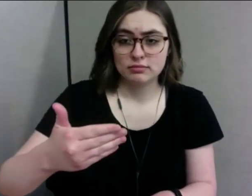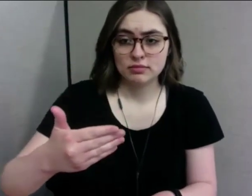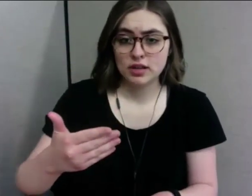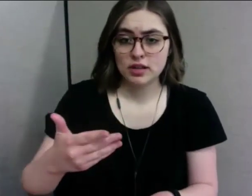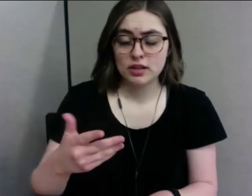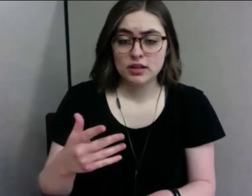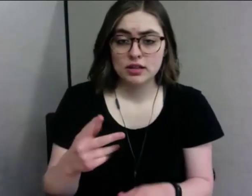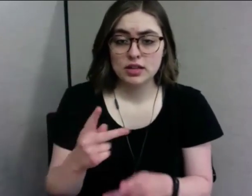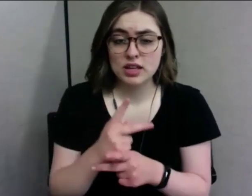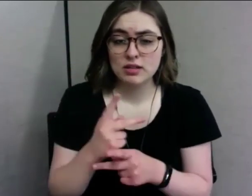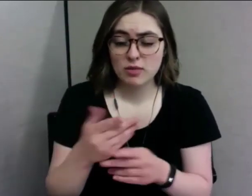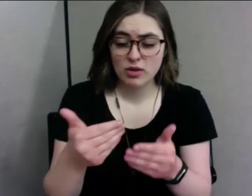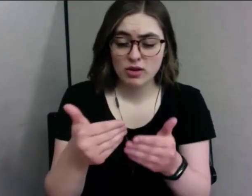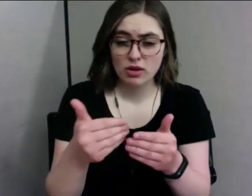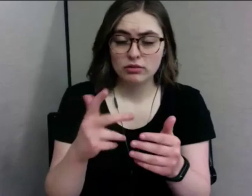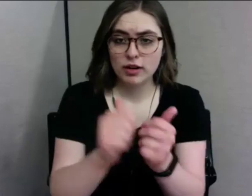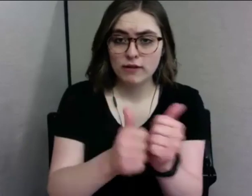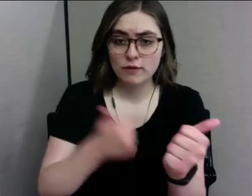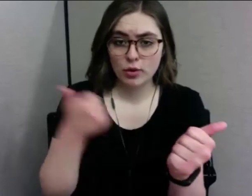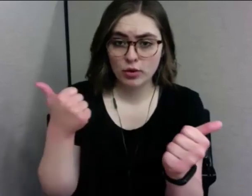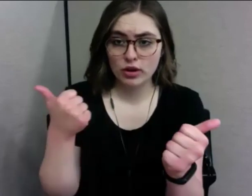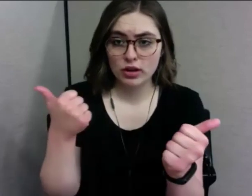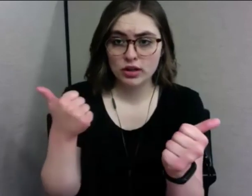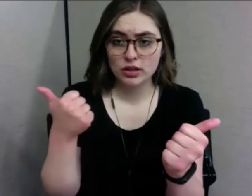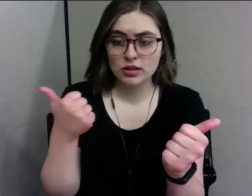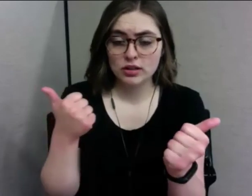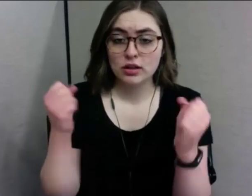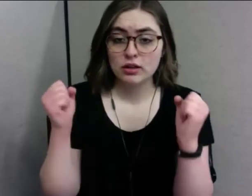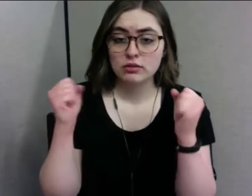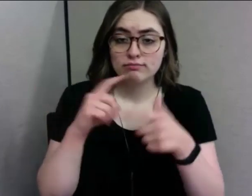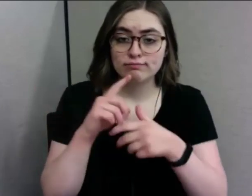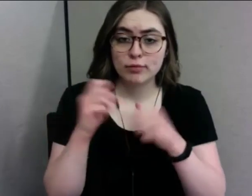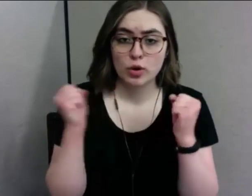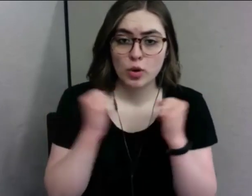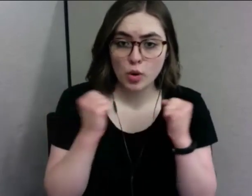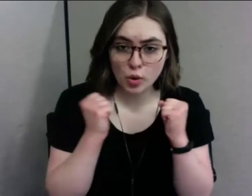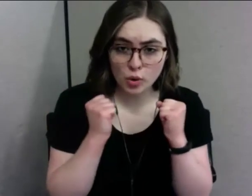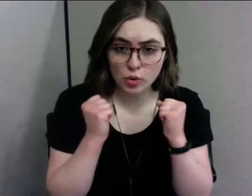water, humidity, dryness, and direct sunlight.